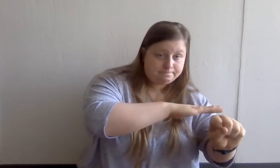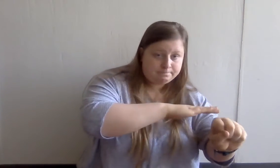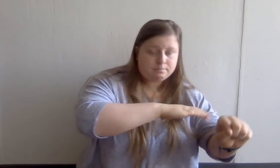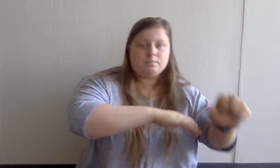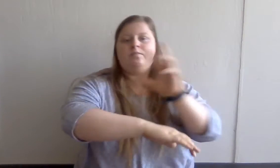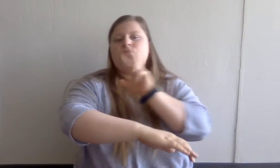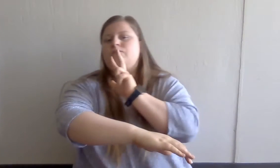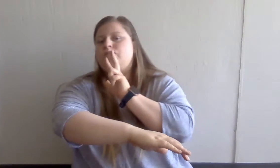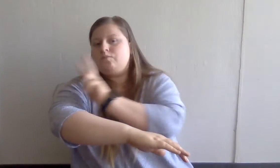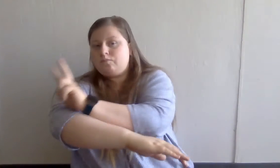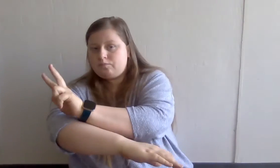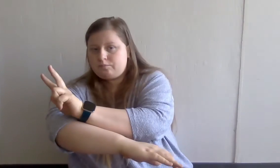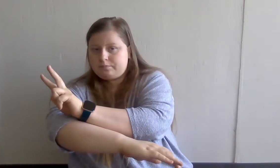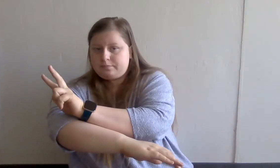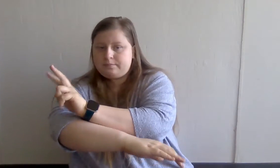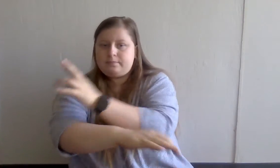the age of birth and 3 years old.